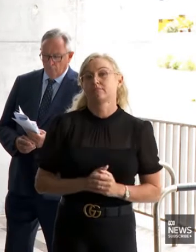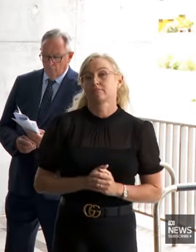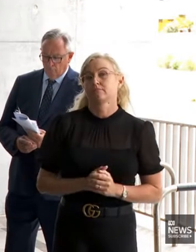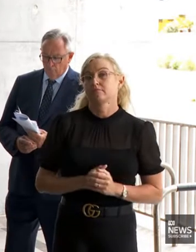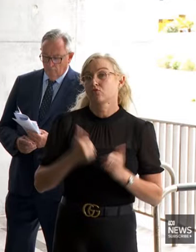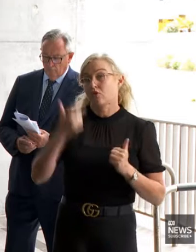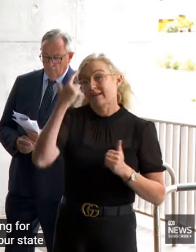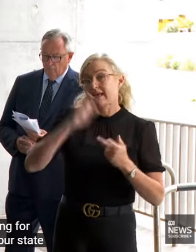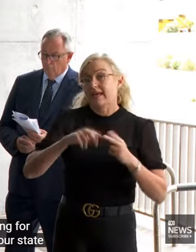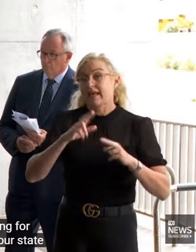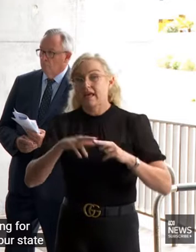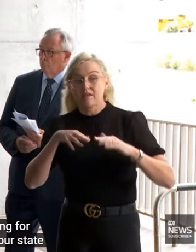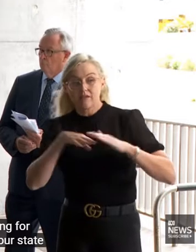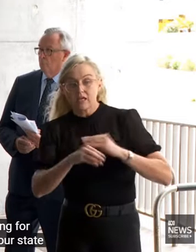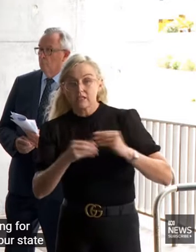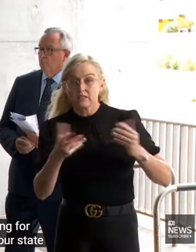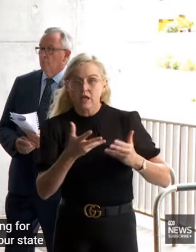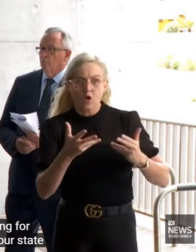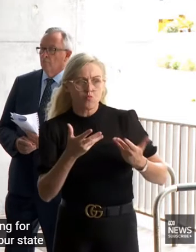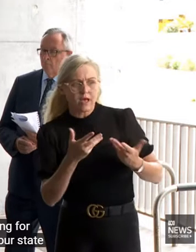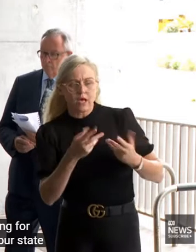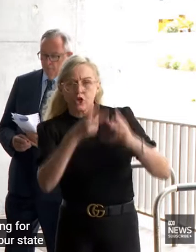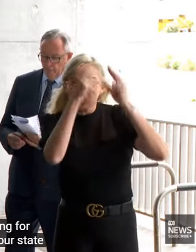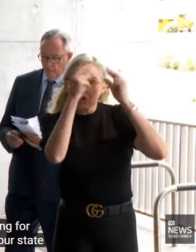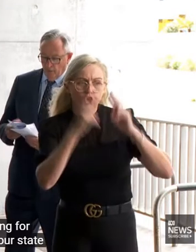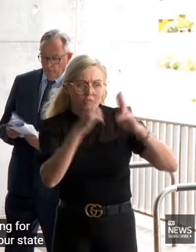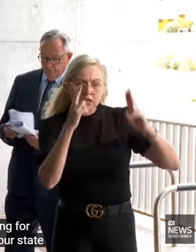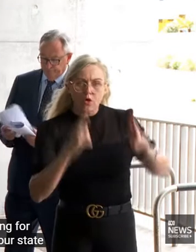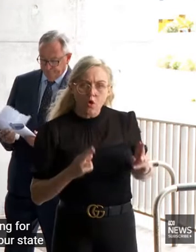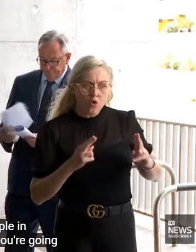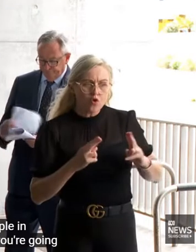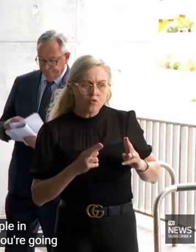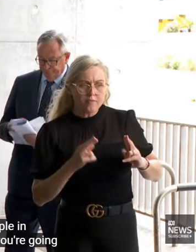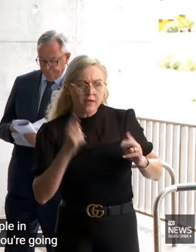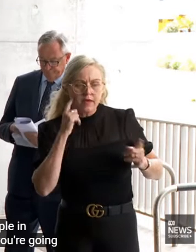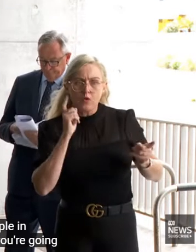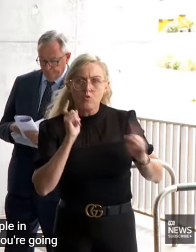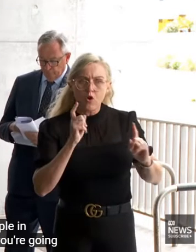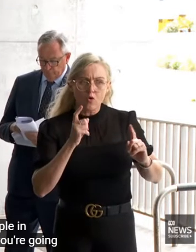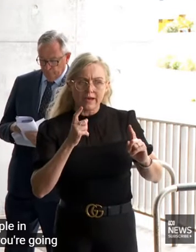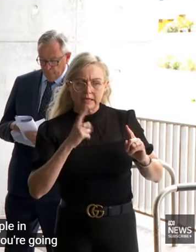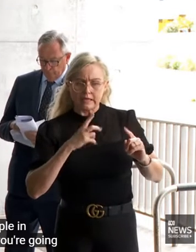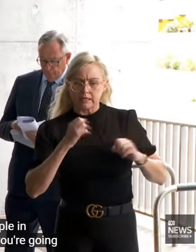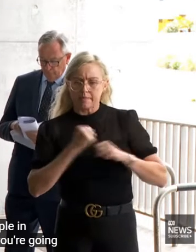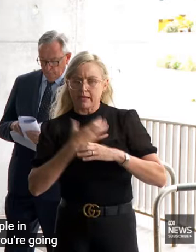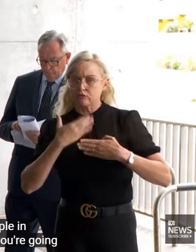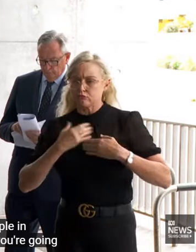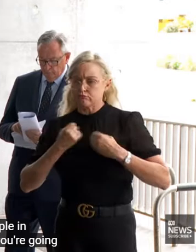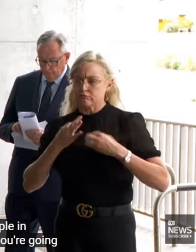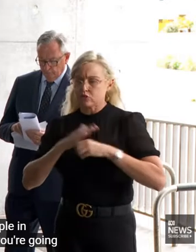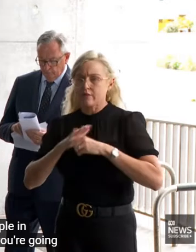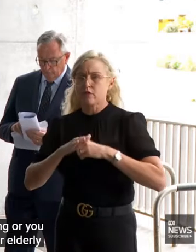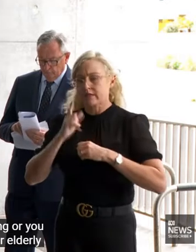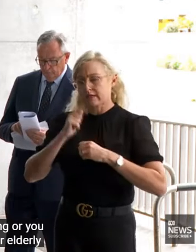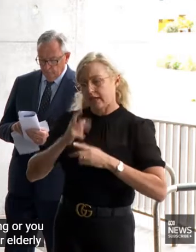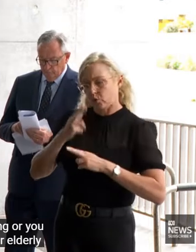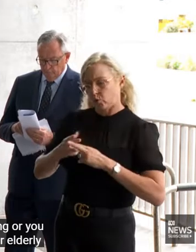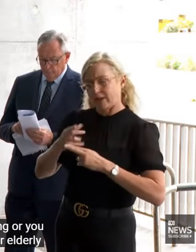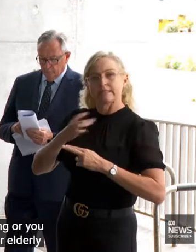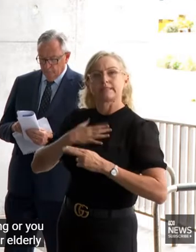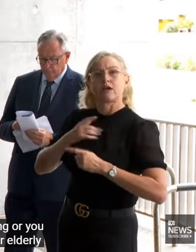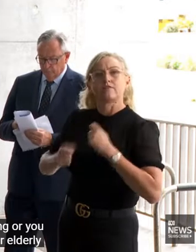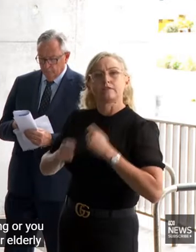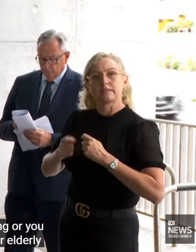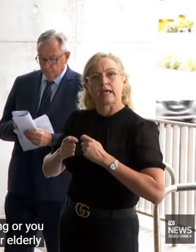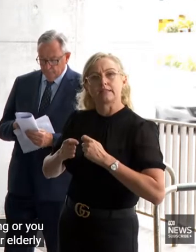going into a high-risk setting or you're visiting an elderly loved one, that in those circumstances as we head into 2022,